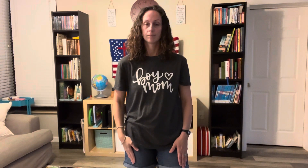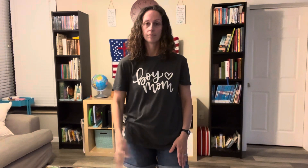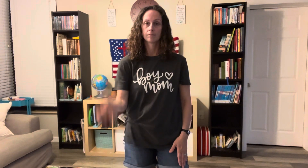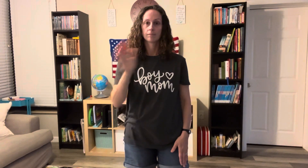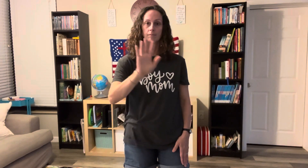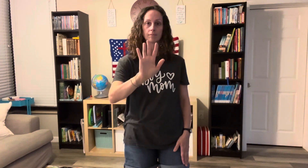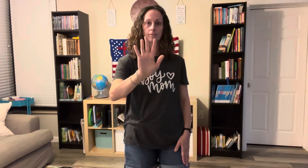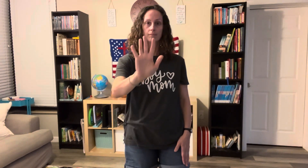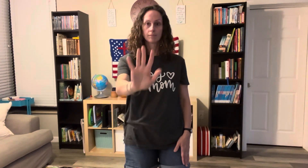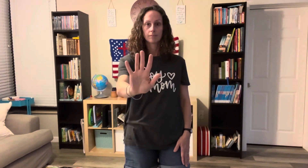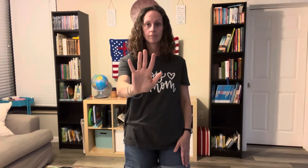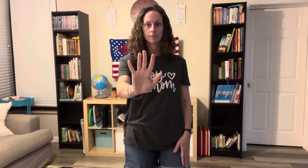In